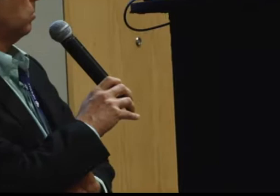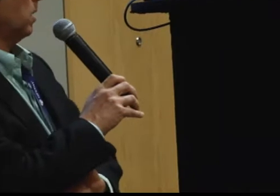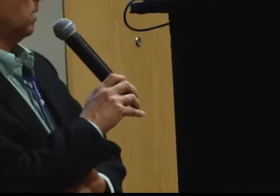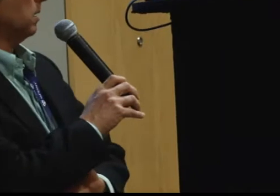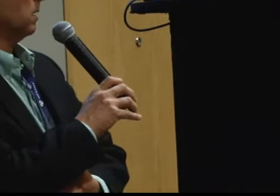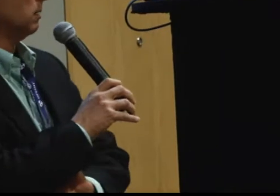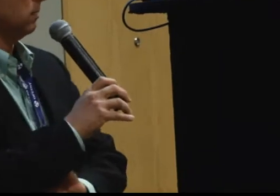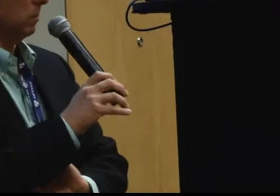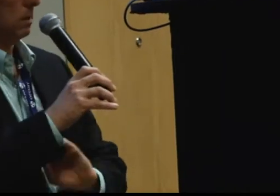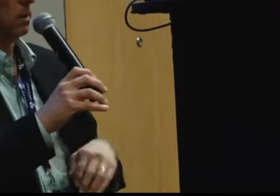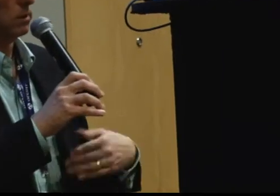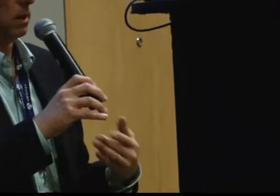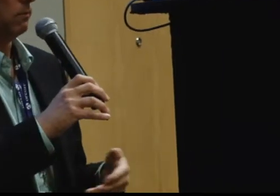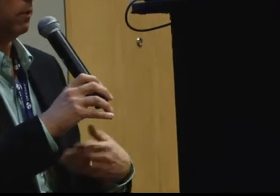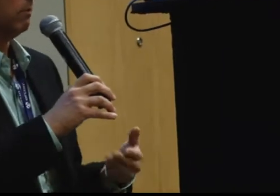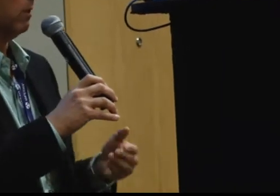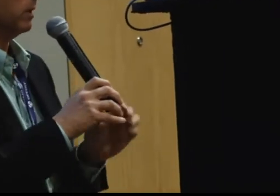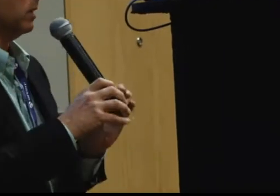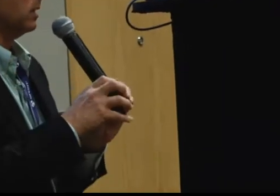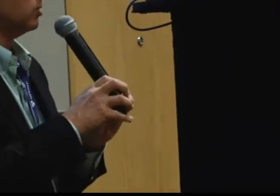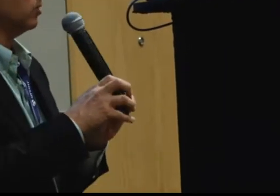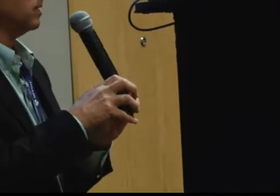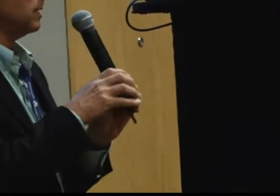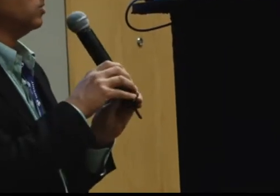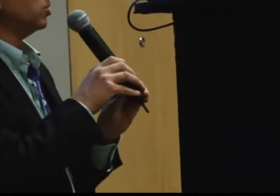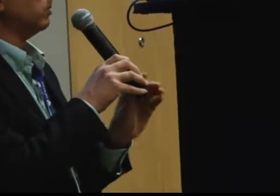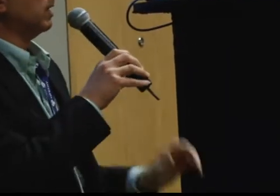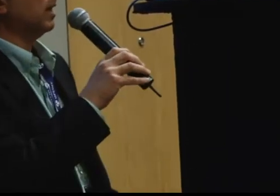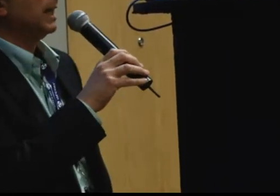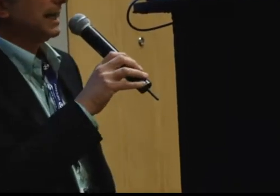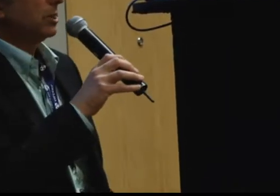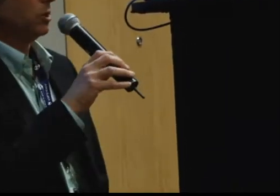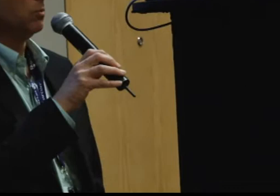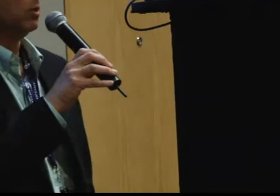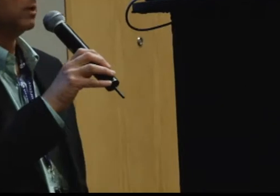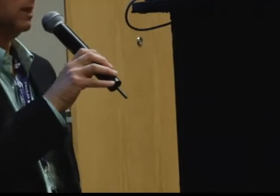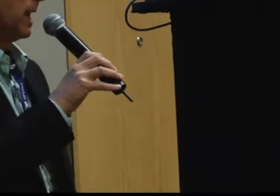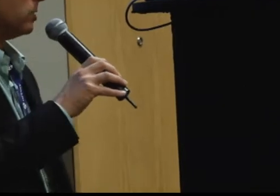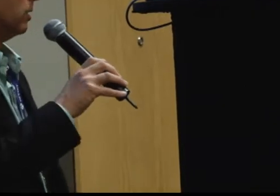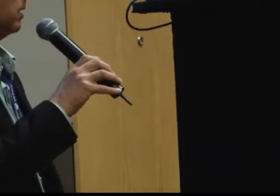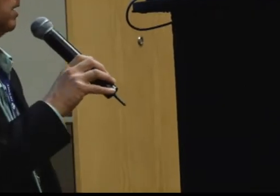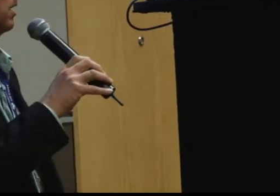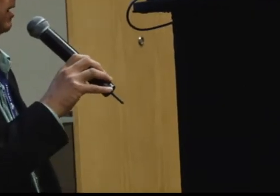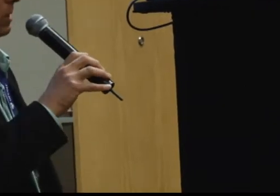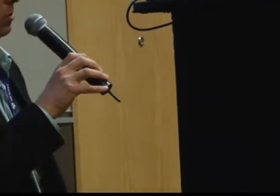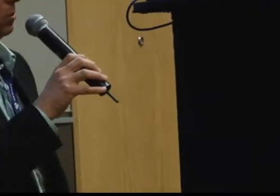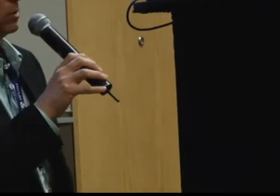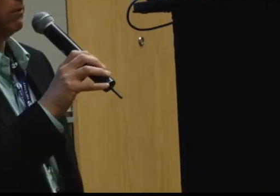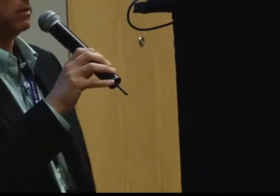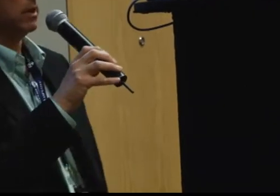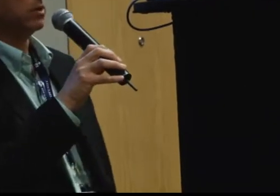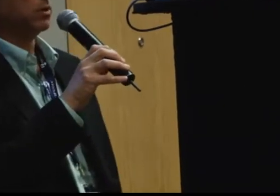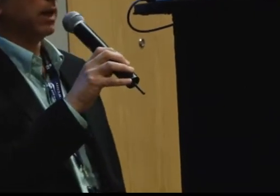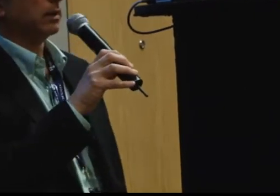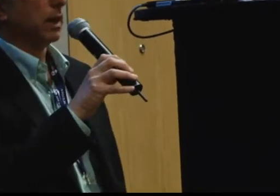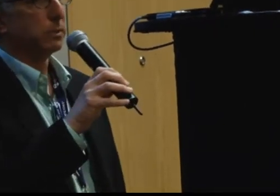who is very involved in the digital citizenship teaching community nationally, but who herself